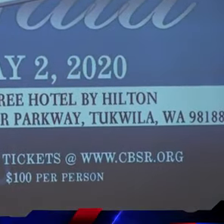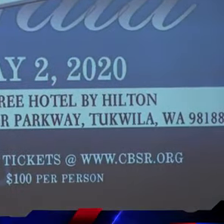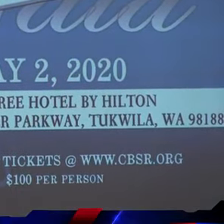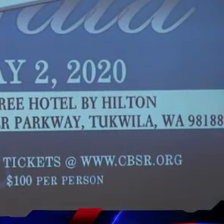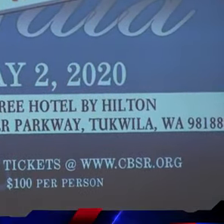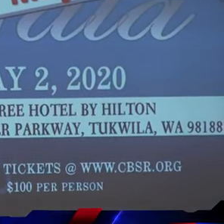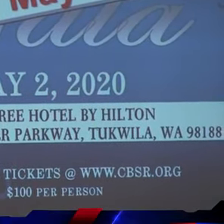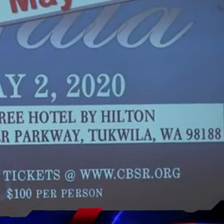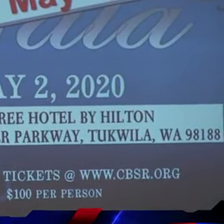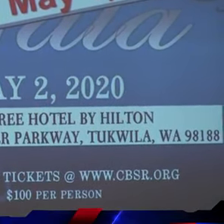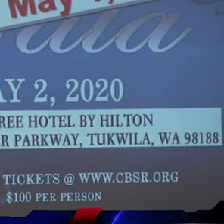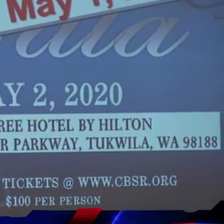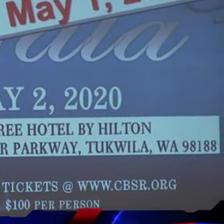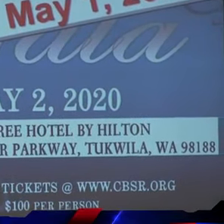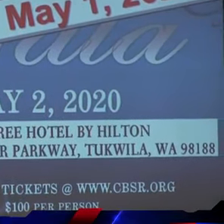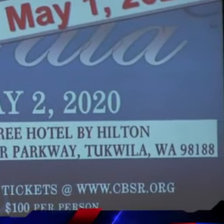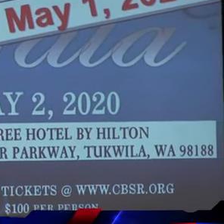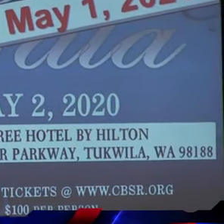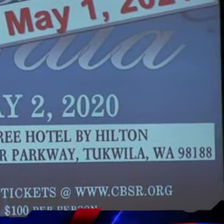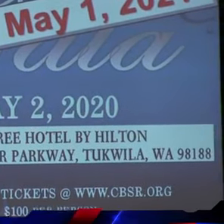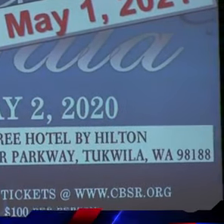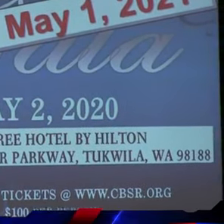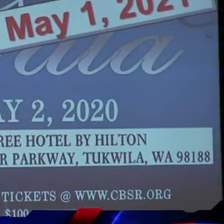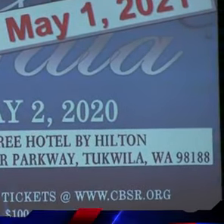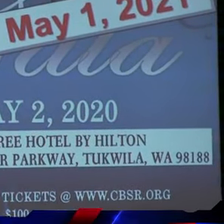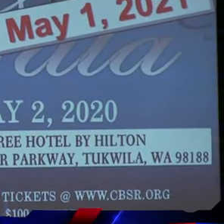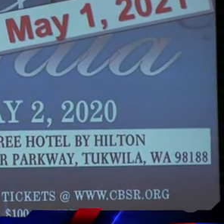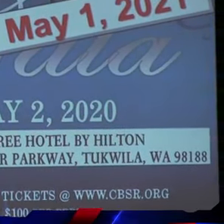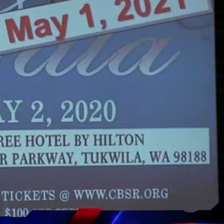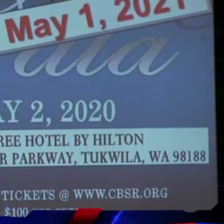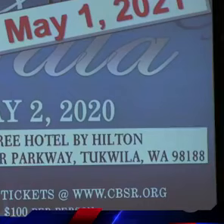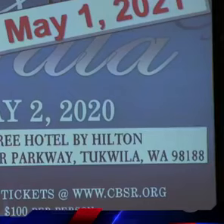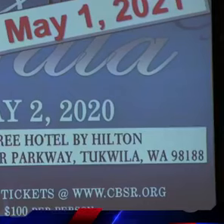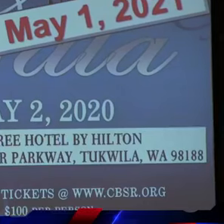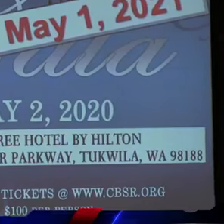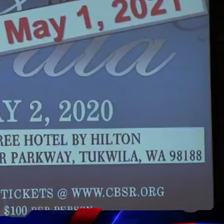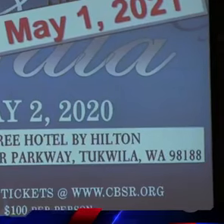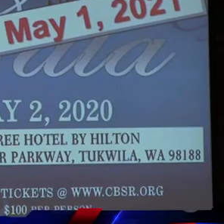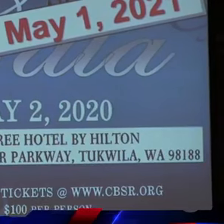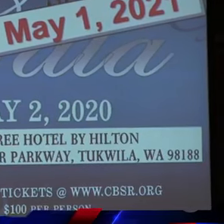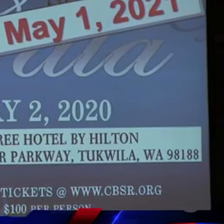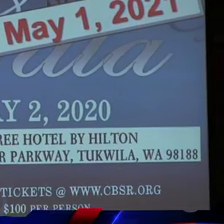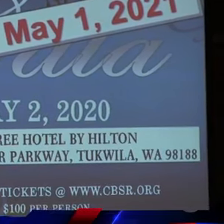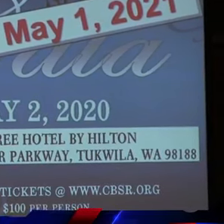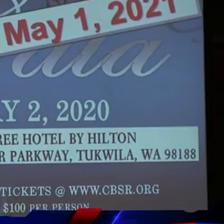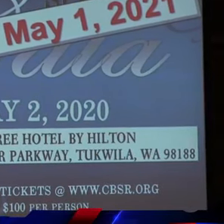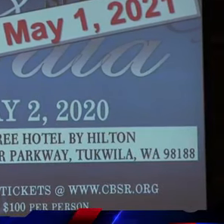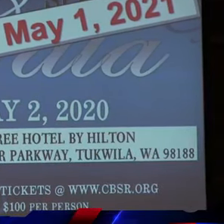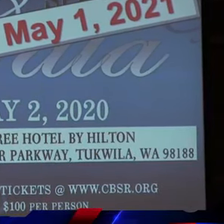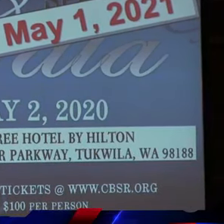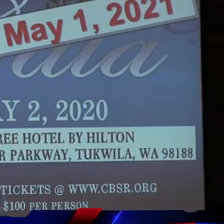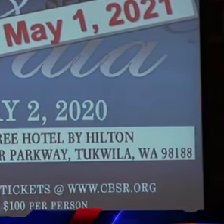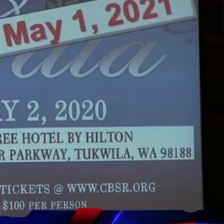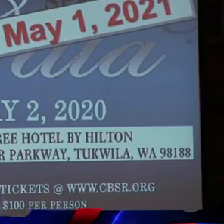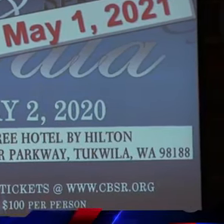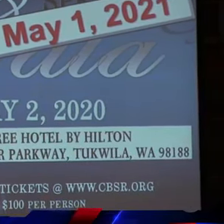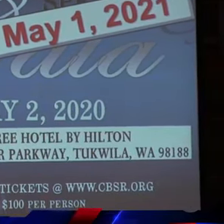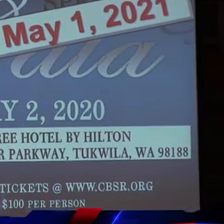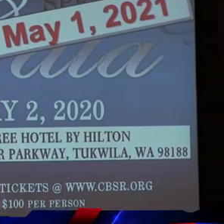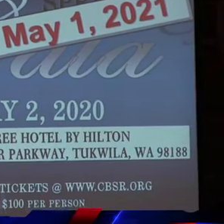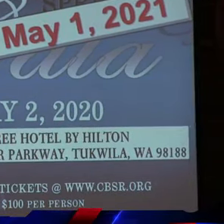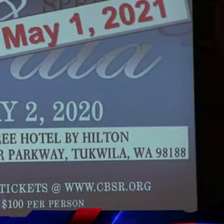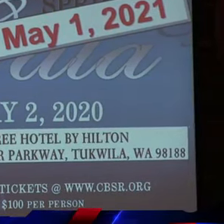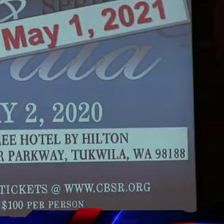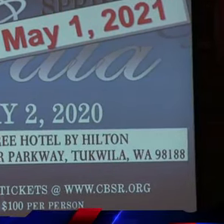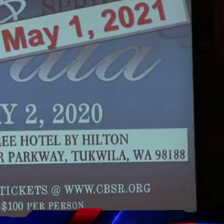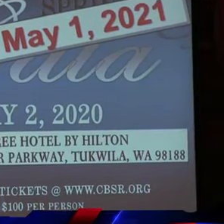is rescheduled to May 1st. Of next year, 2021. So if you purchase tickets, hold on to those for next